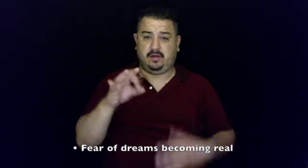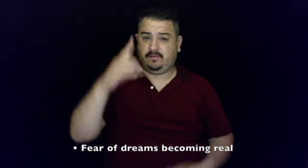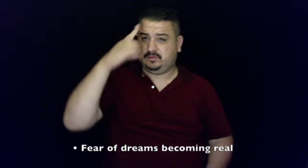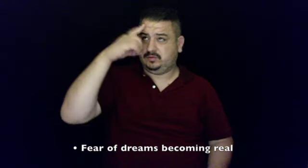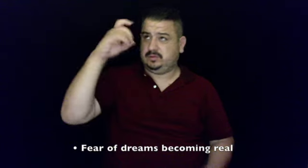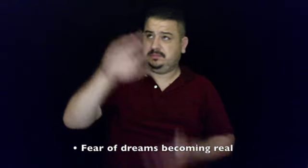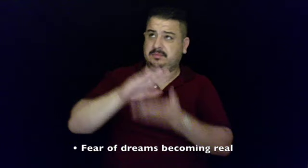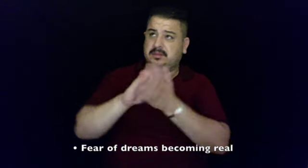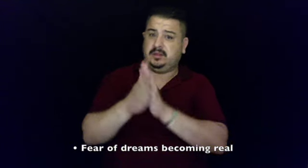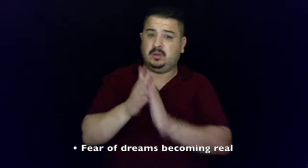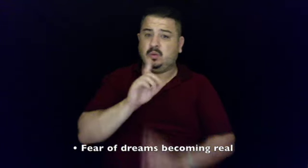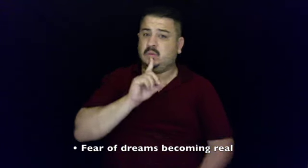fear of dreams becoming real.